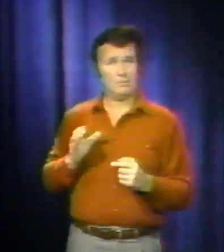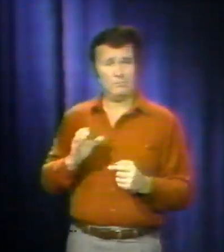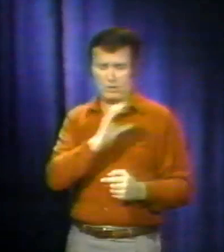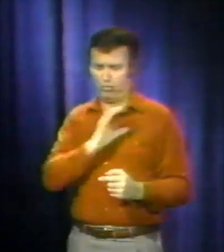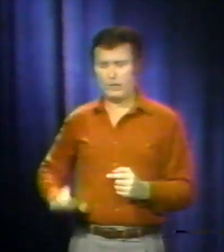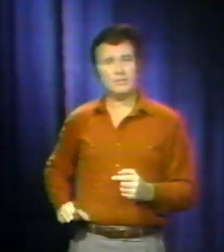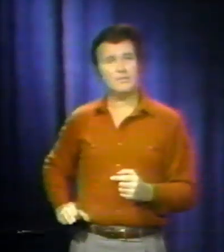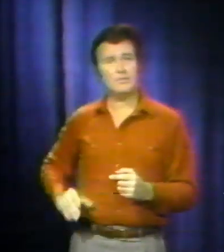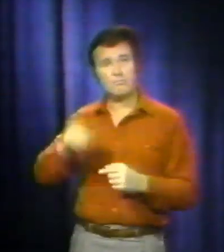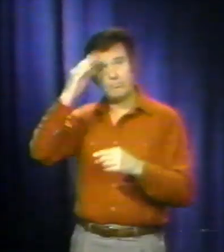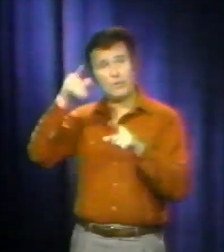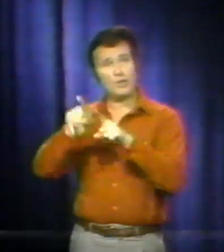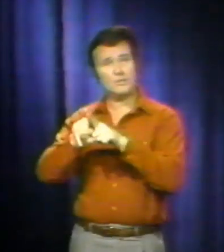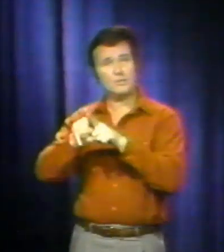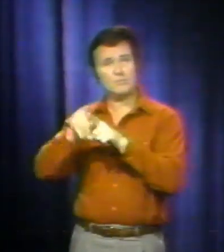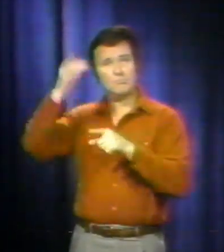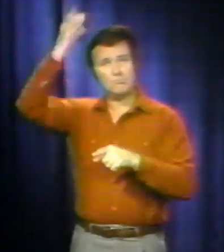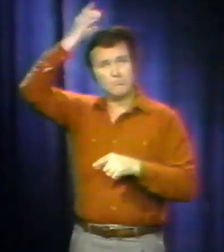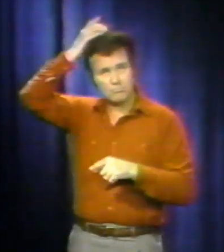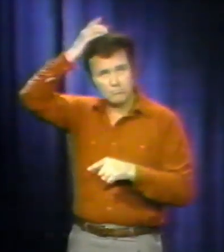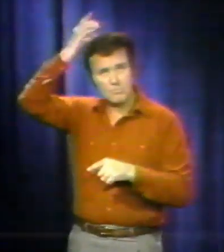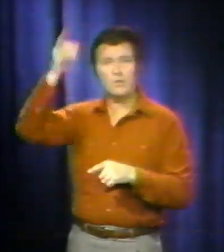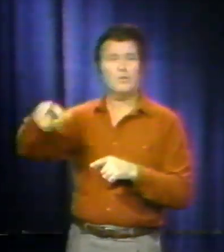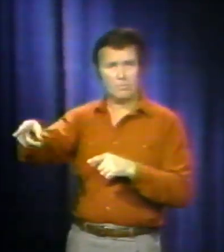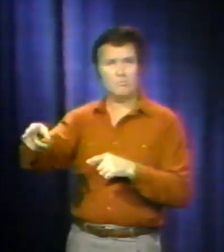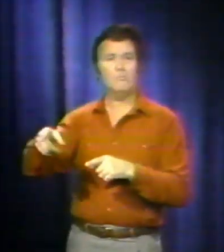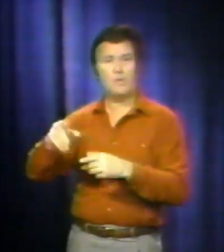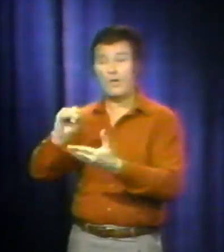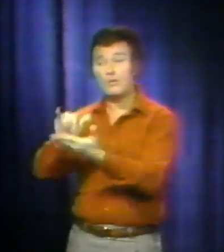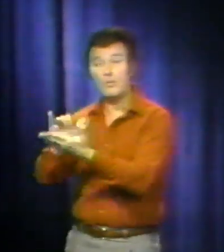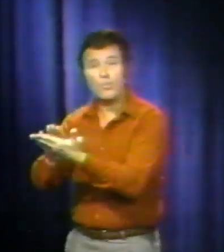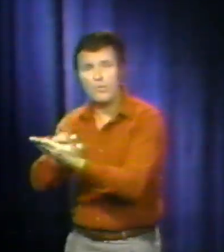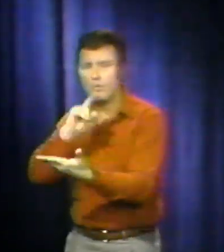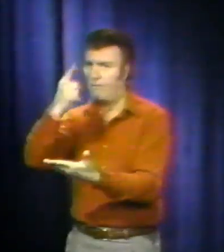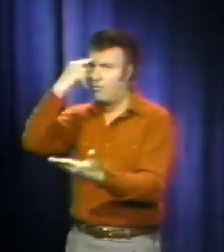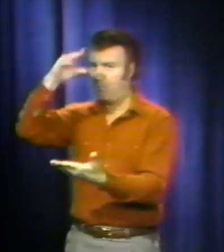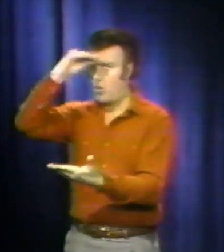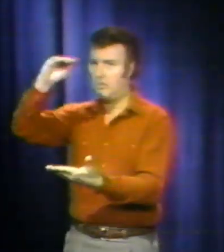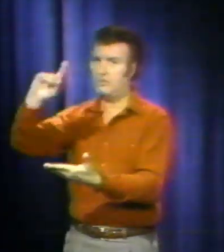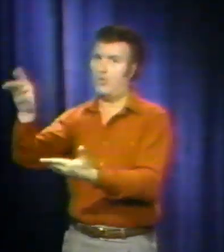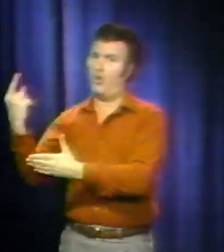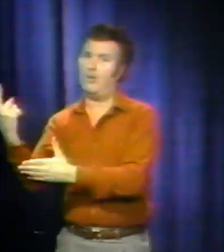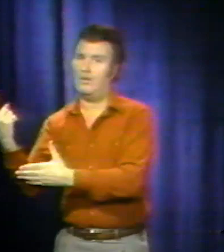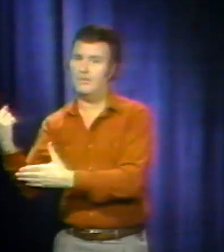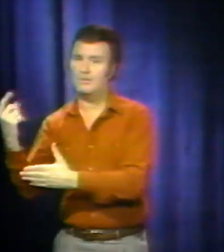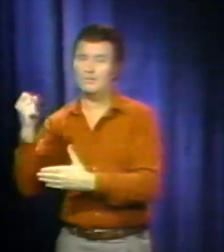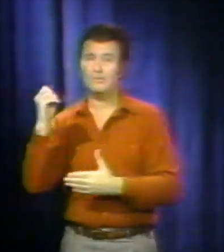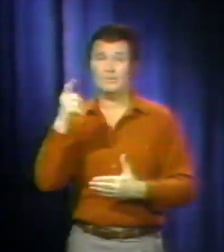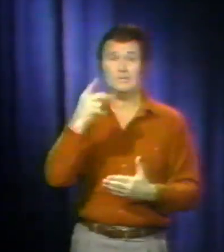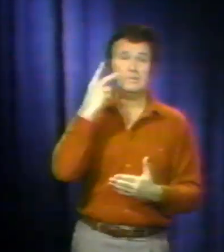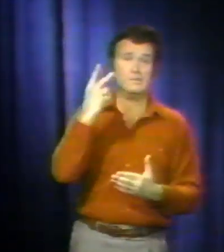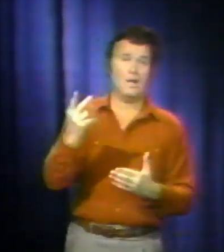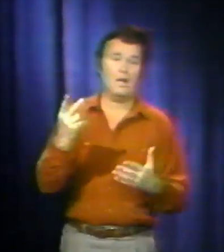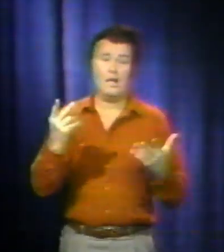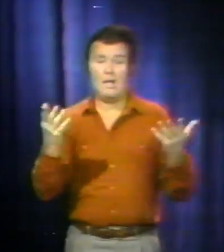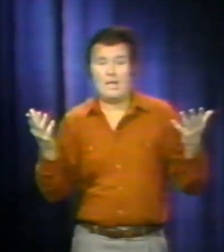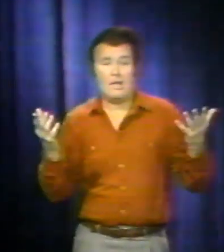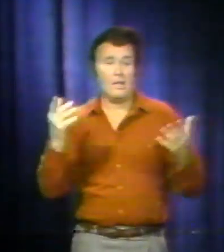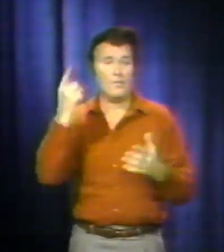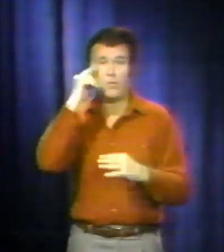by the Christian Brothers. And that school was for boys only. So you see,